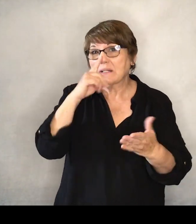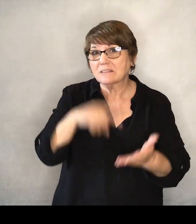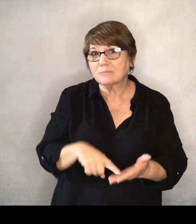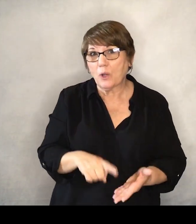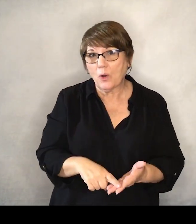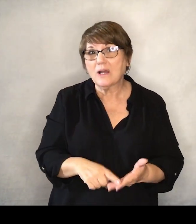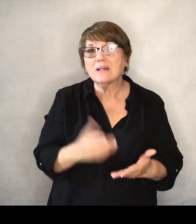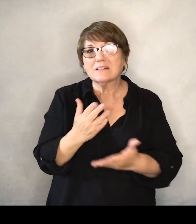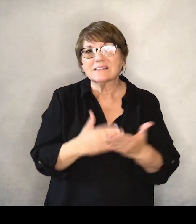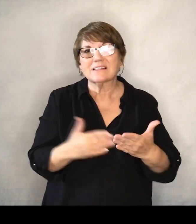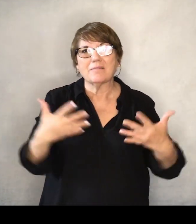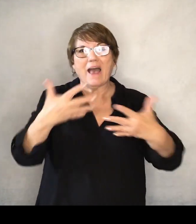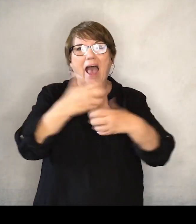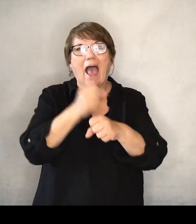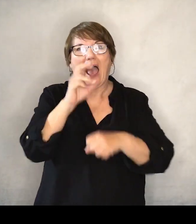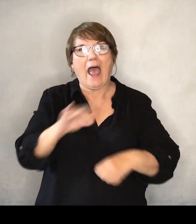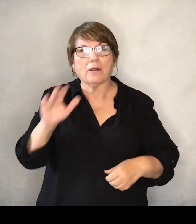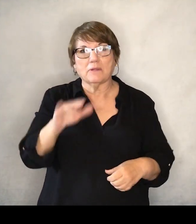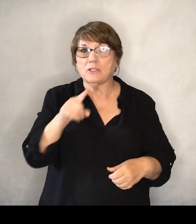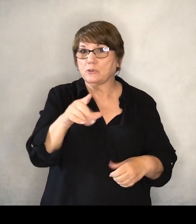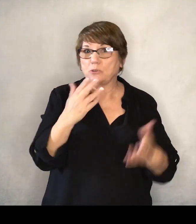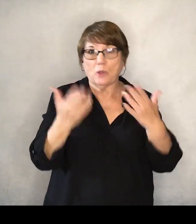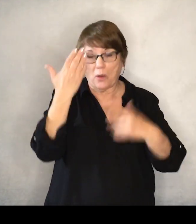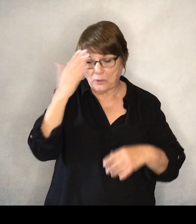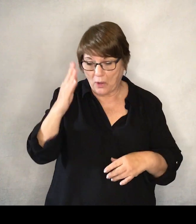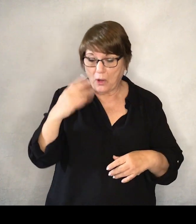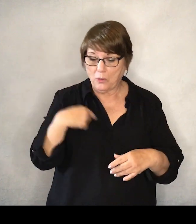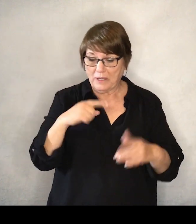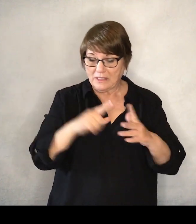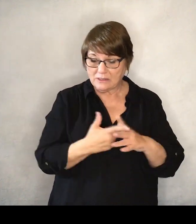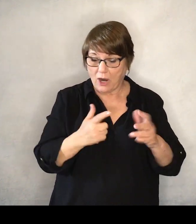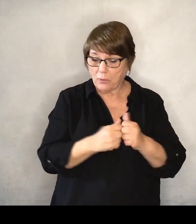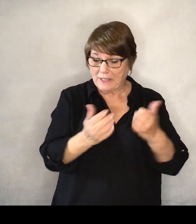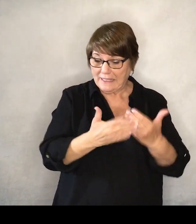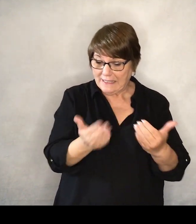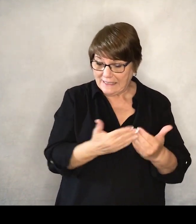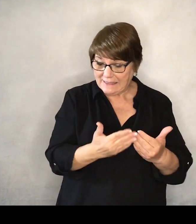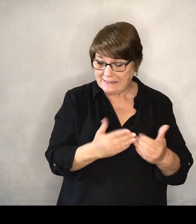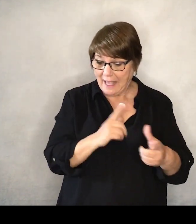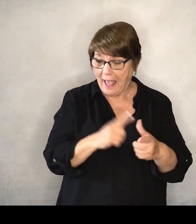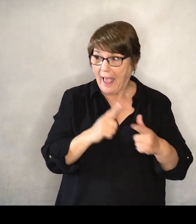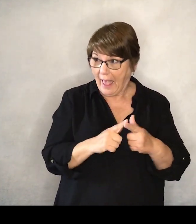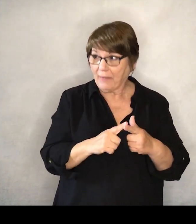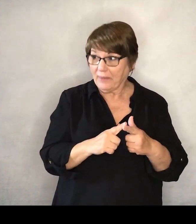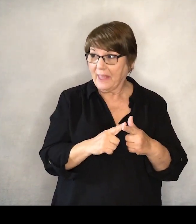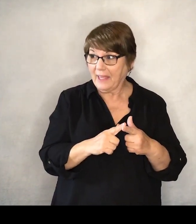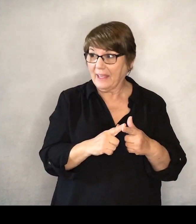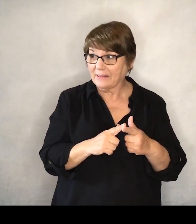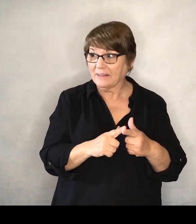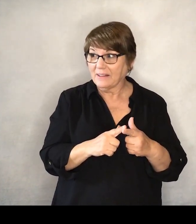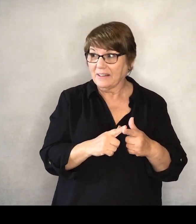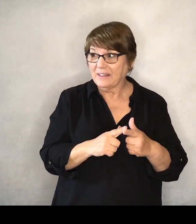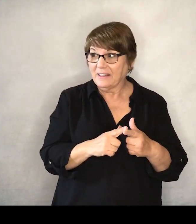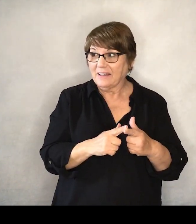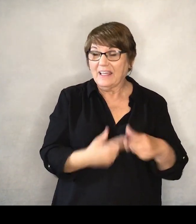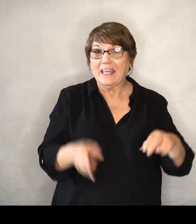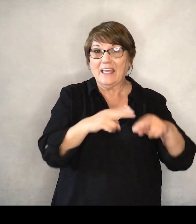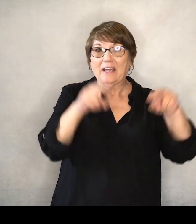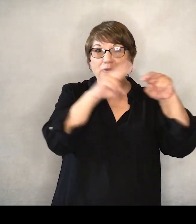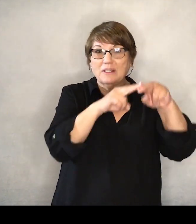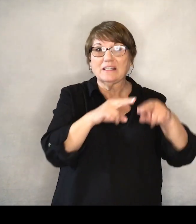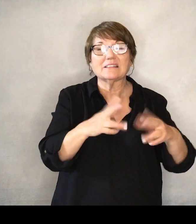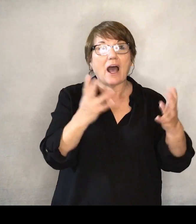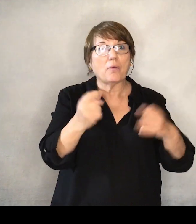explore some acronyms that you may or may not know. We're going to start with the easy ones. We're going to work our way up. And then I want you